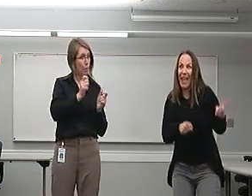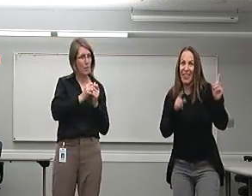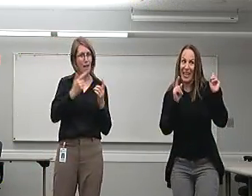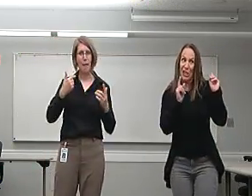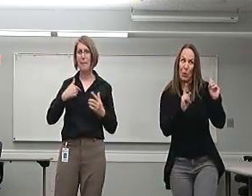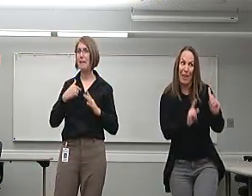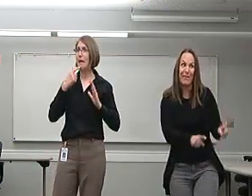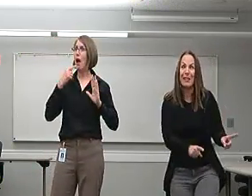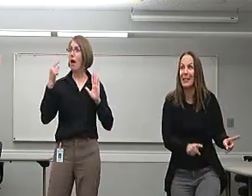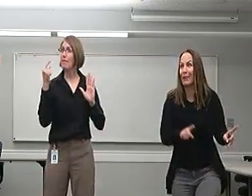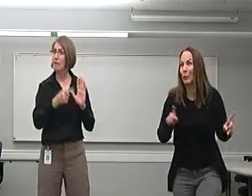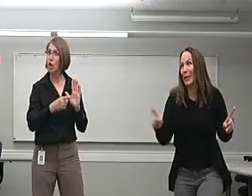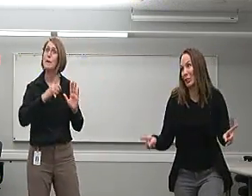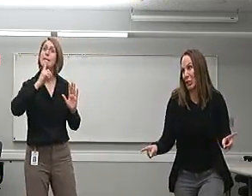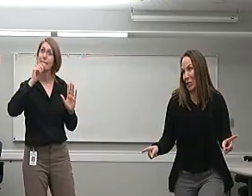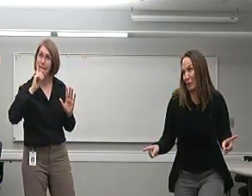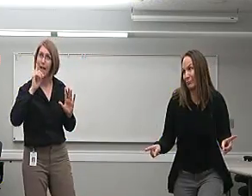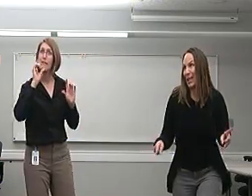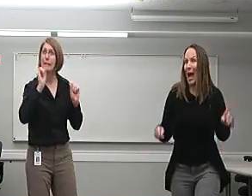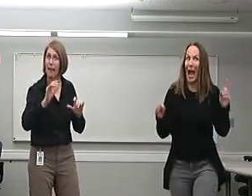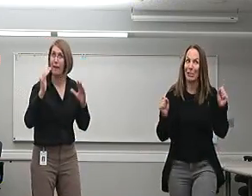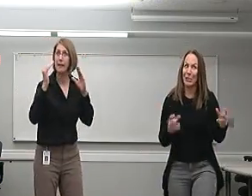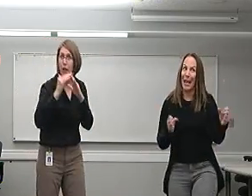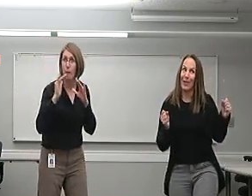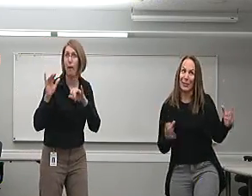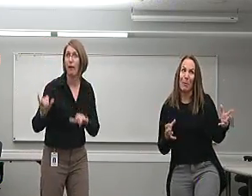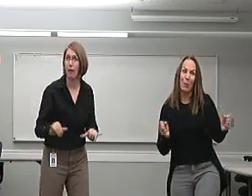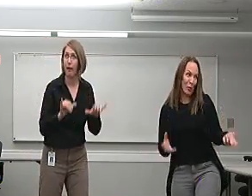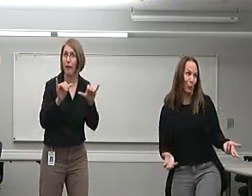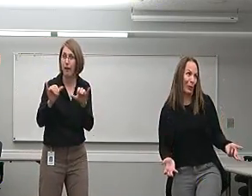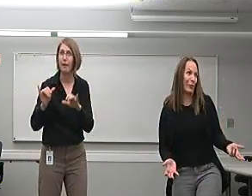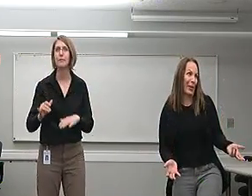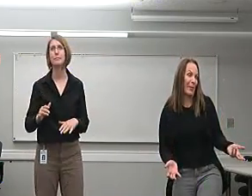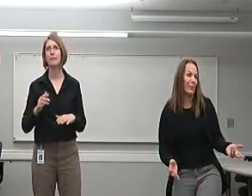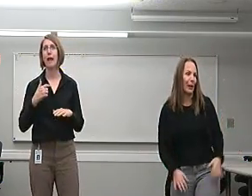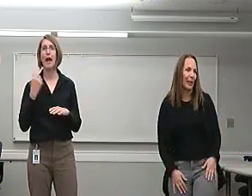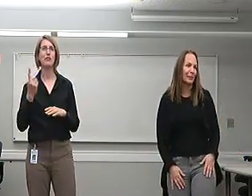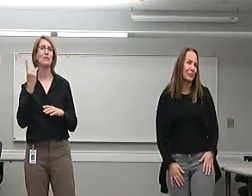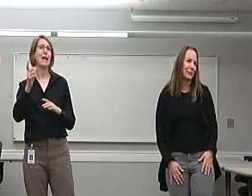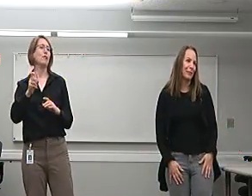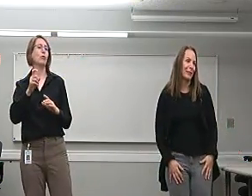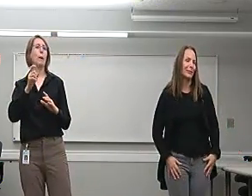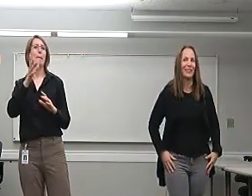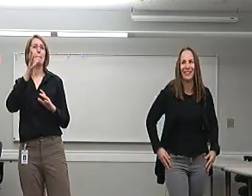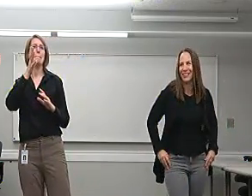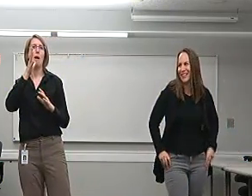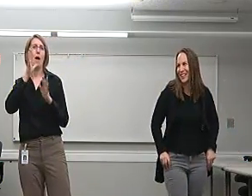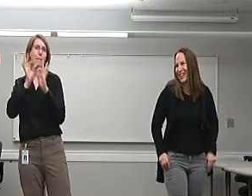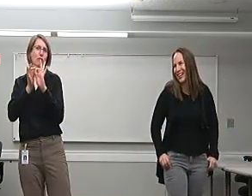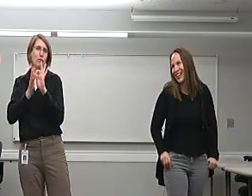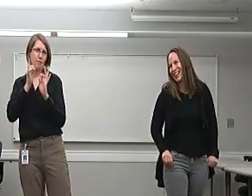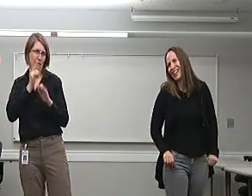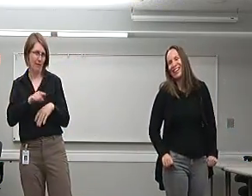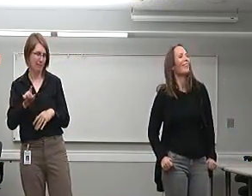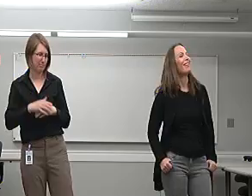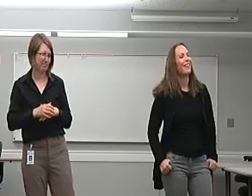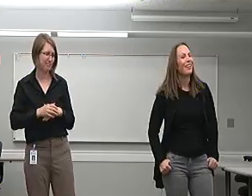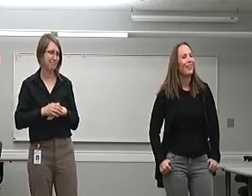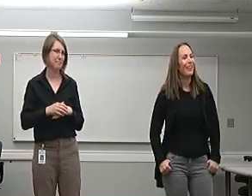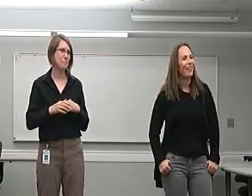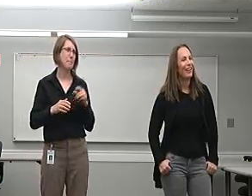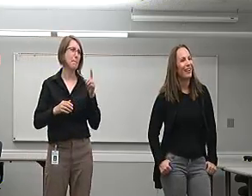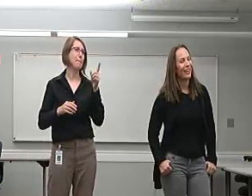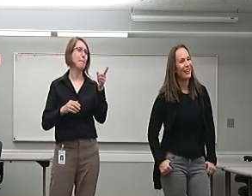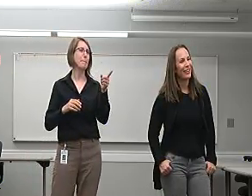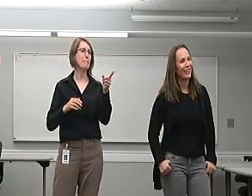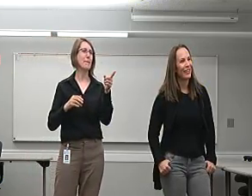everything everyone else can do. I just have to interpret for them, right? So Also, I think some sort of, this gets into a whole